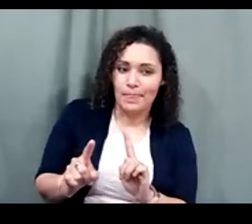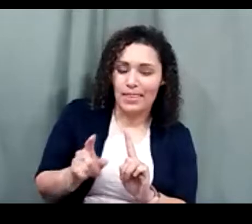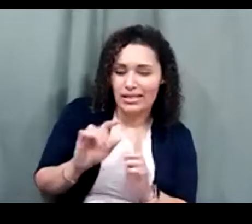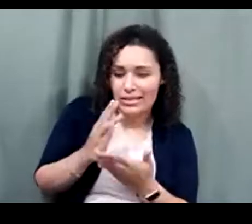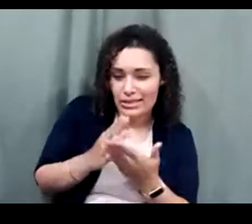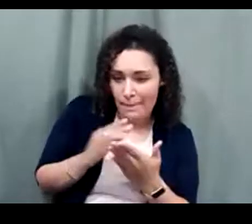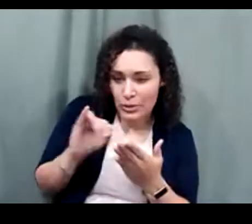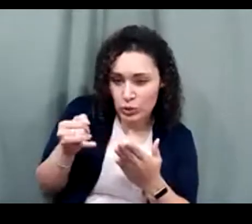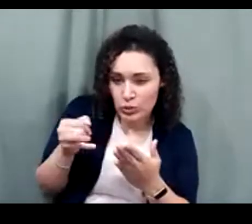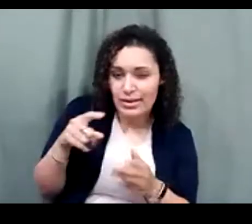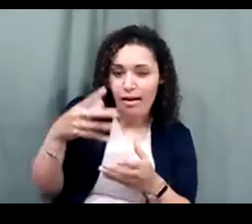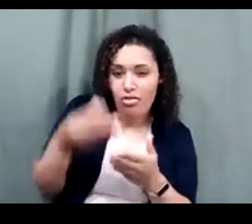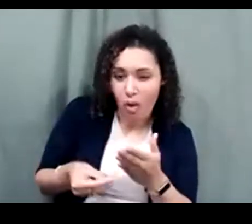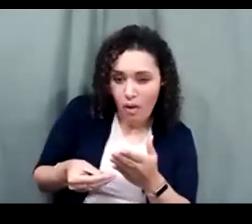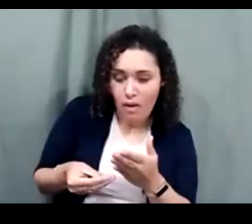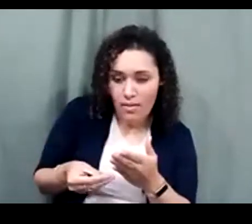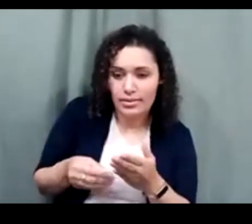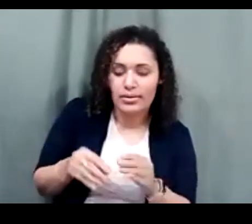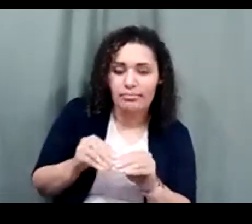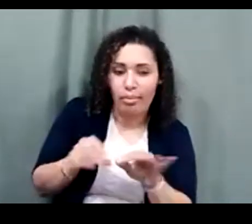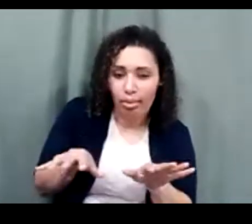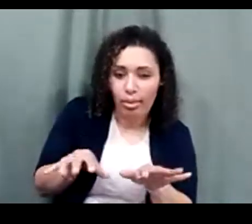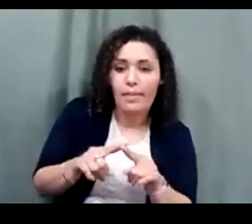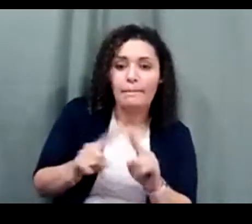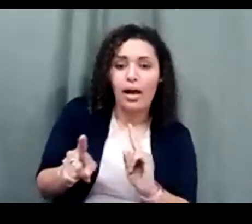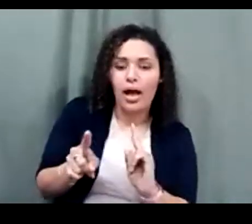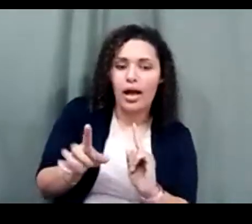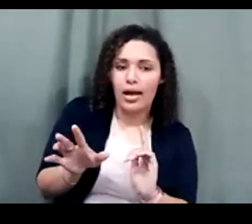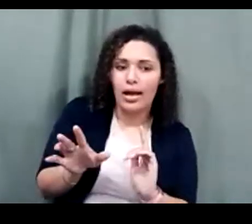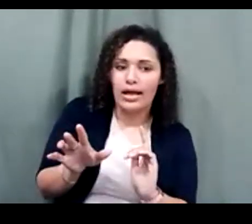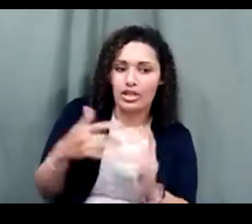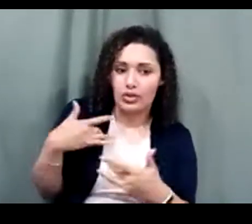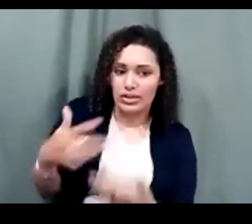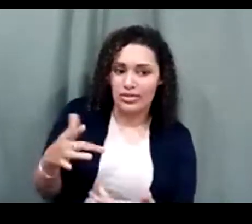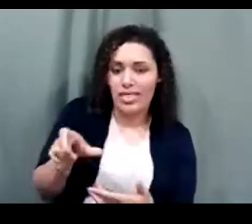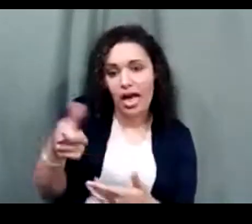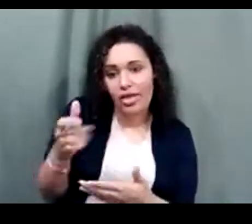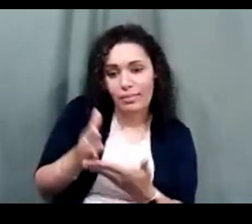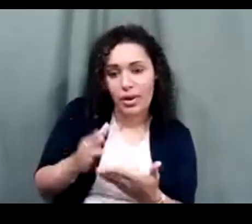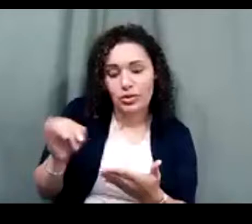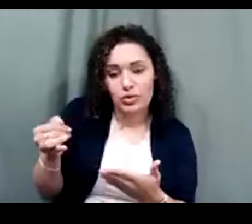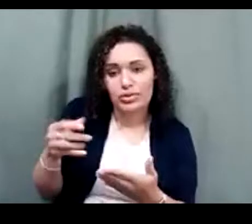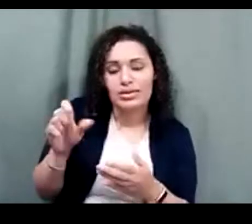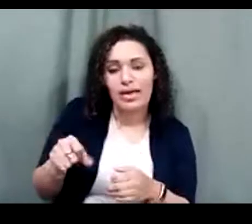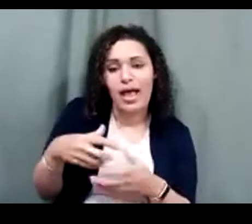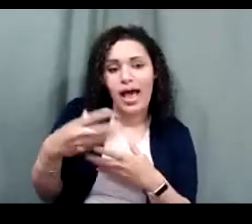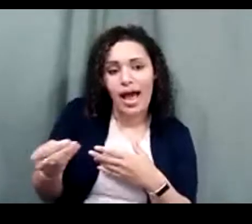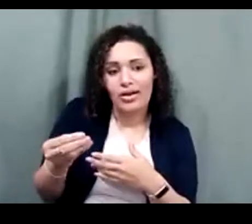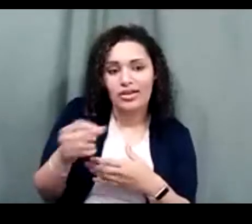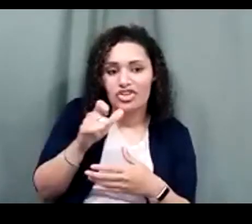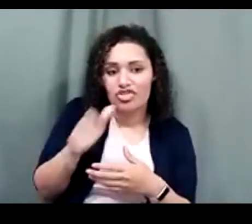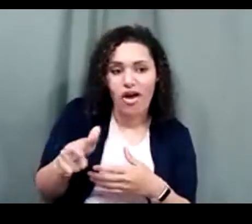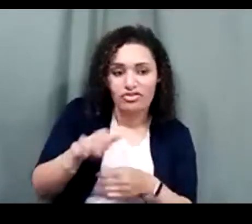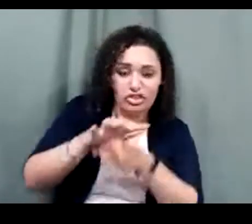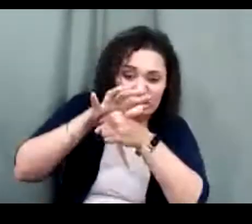cracks out of the skins right away, you tend to be able to get the rest of the juice out of the grapes without having to crush